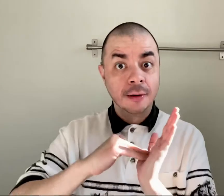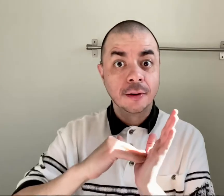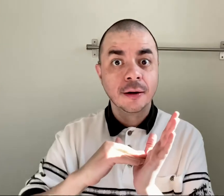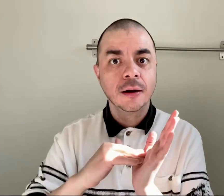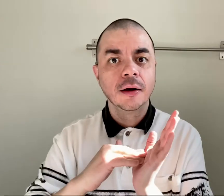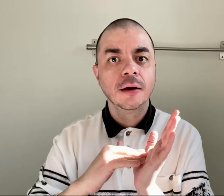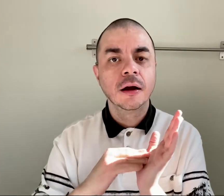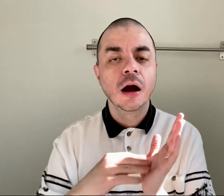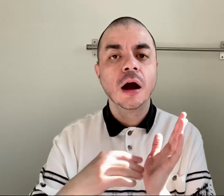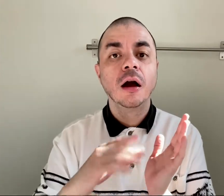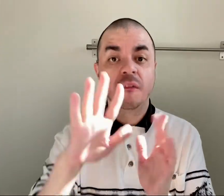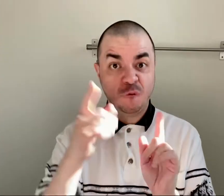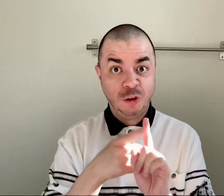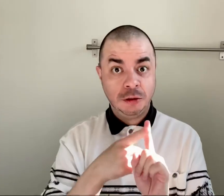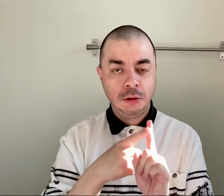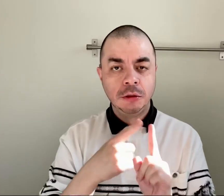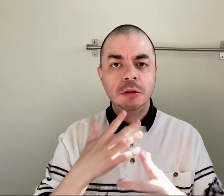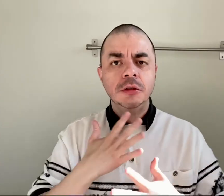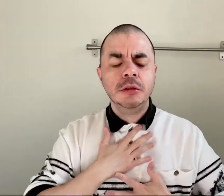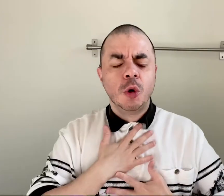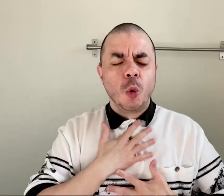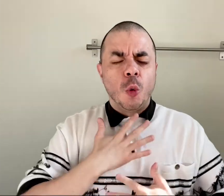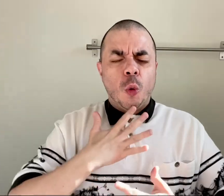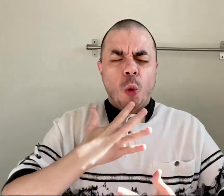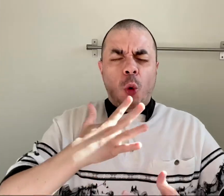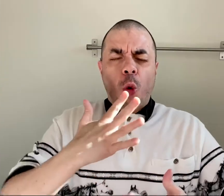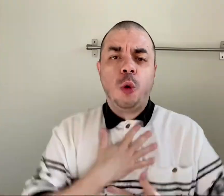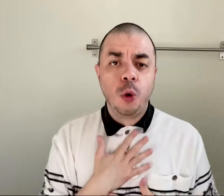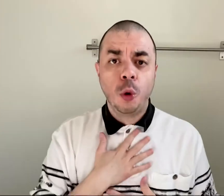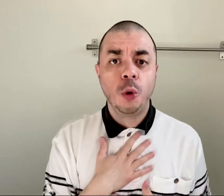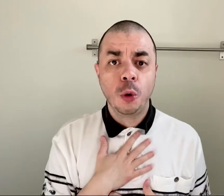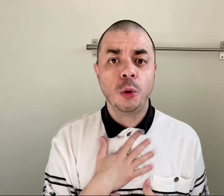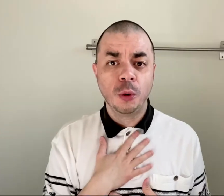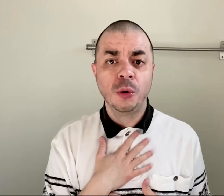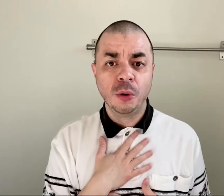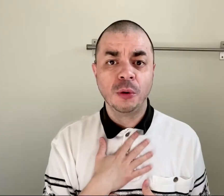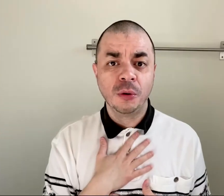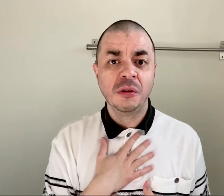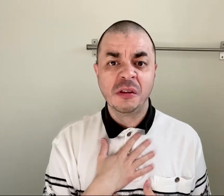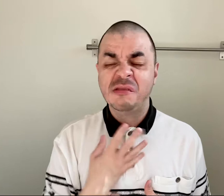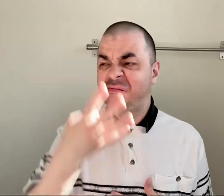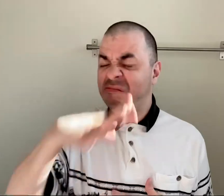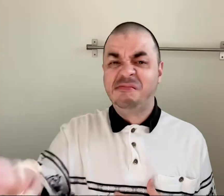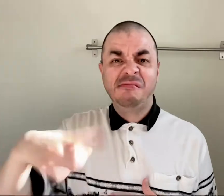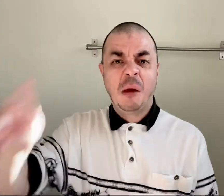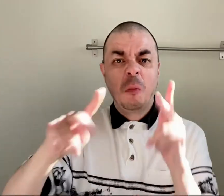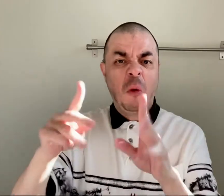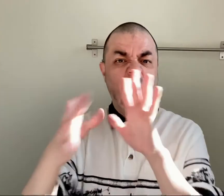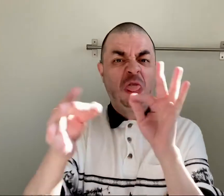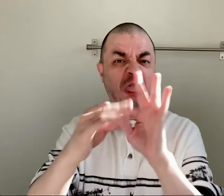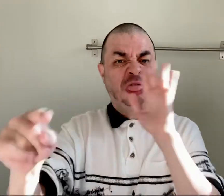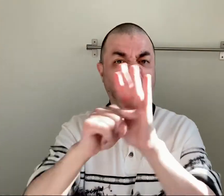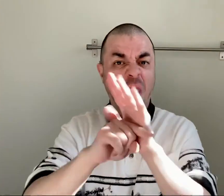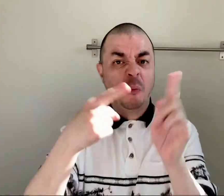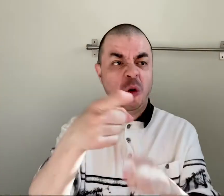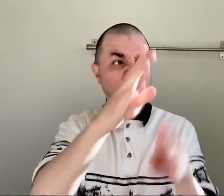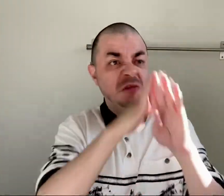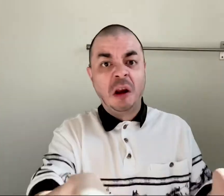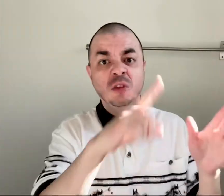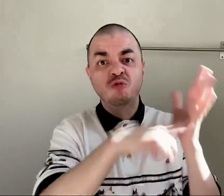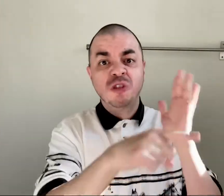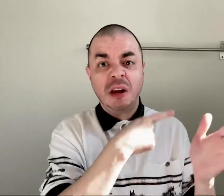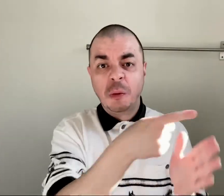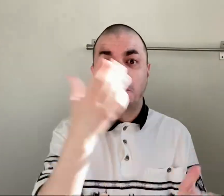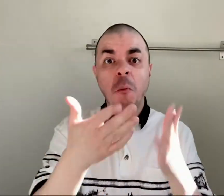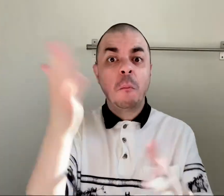first take a deep breath and let it out forget the naysayers and silence the critics